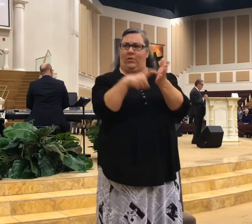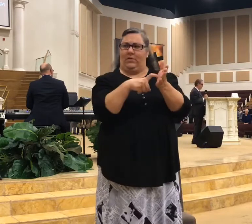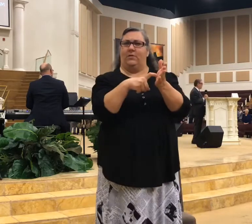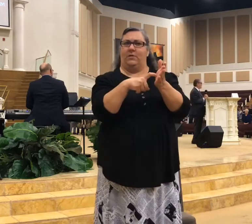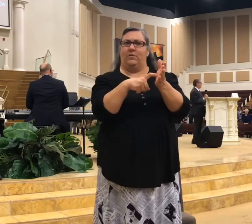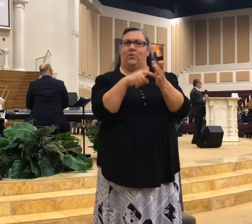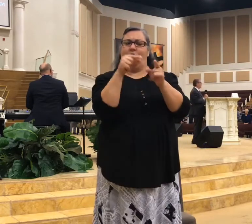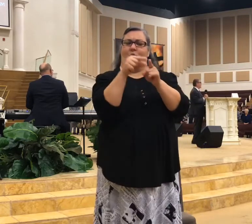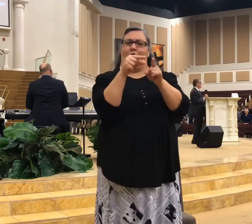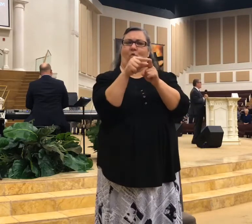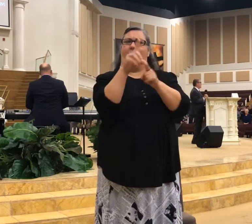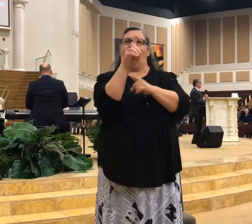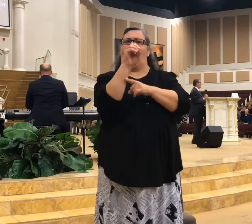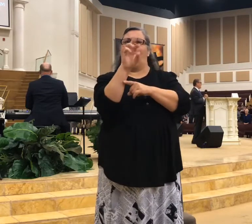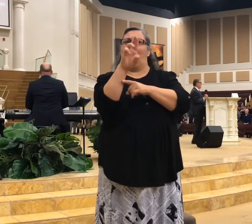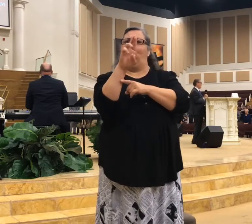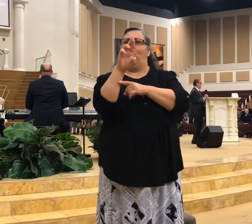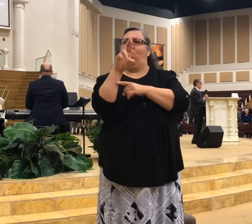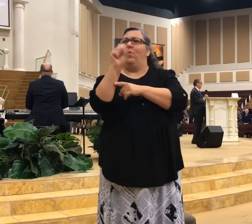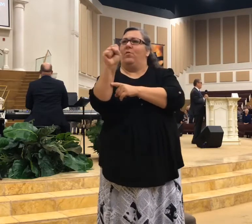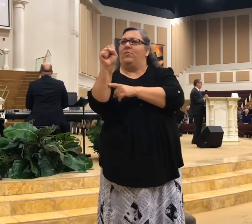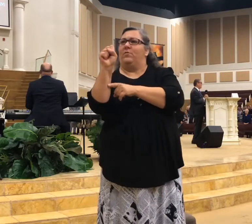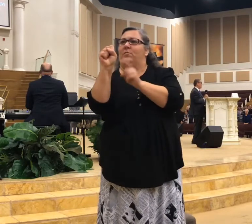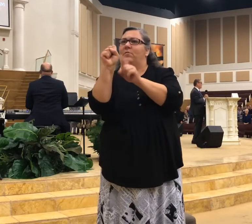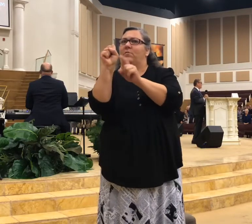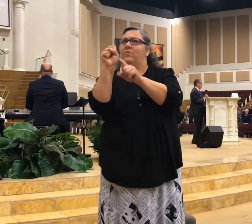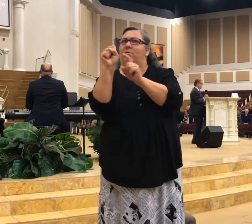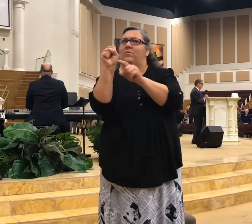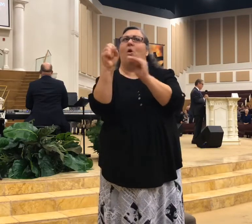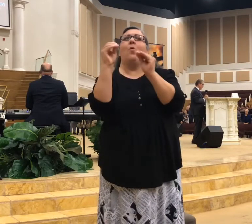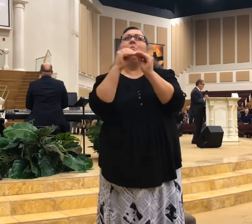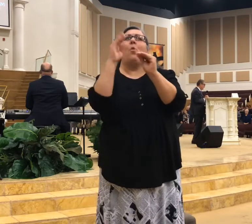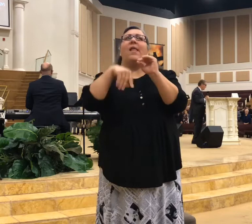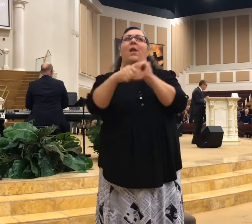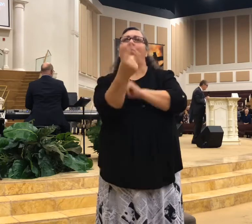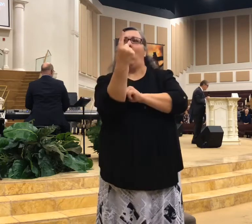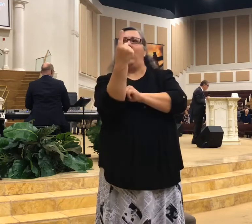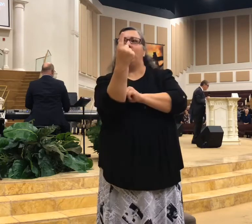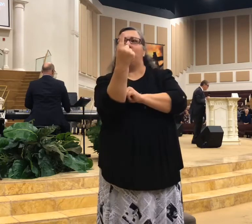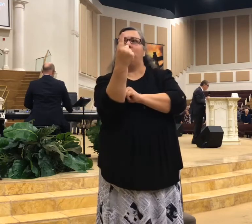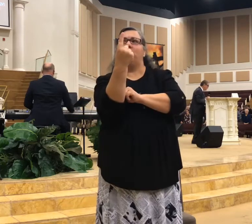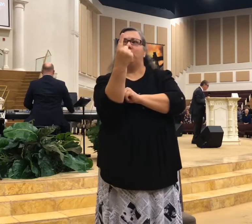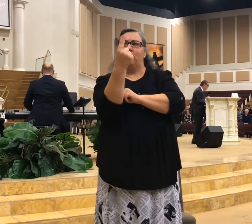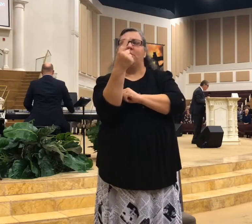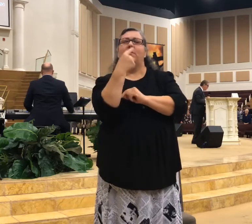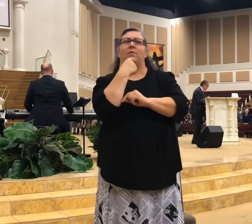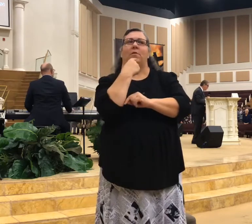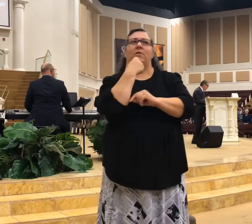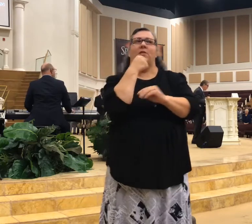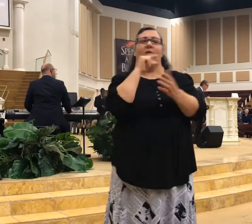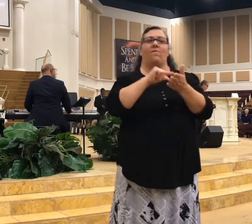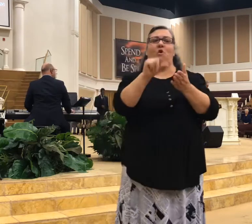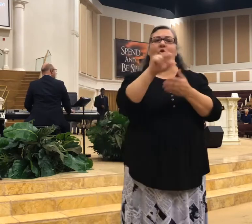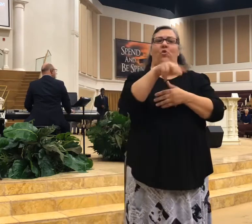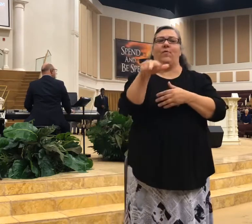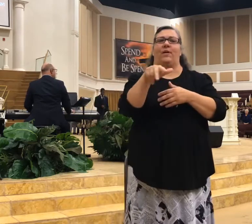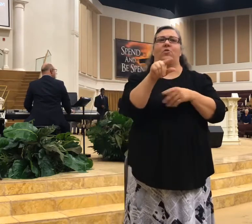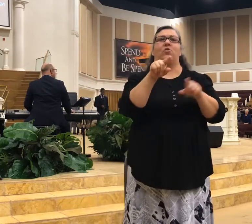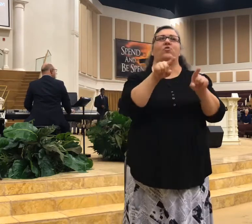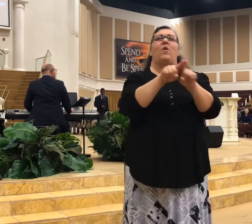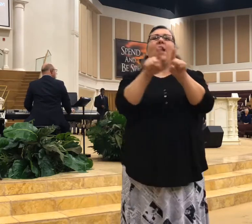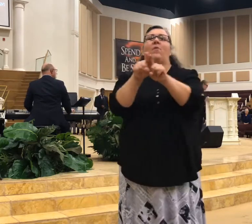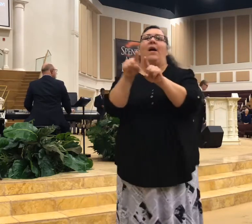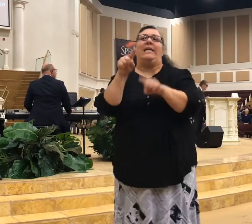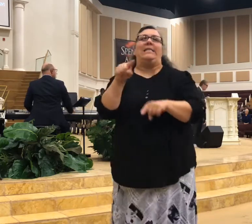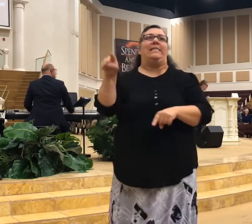the word "doors" is pluralized there. He says, in verse 33, so likewise